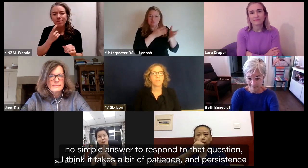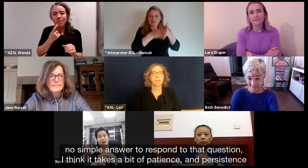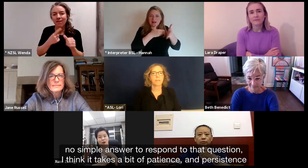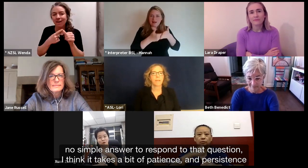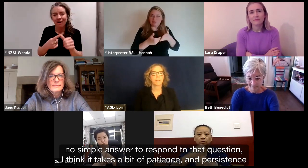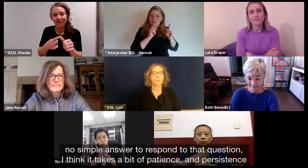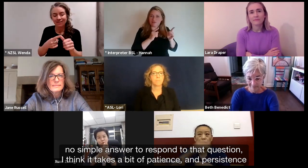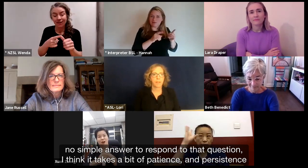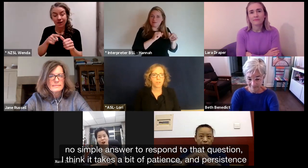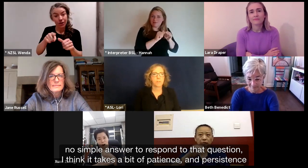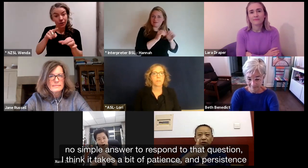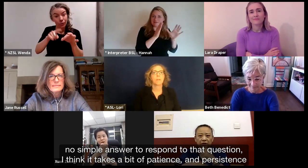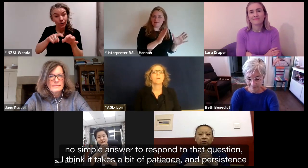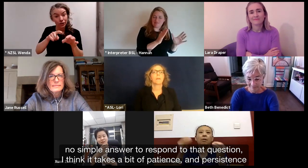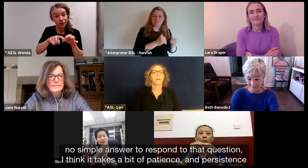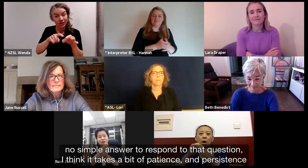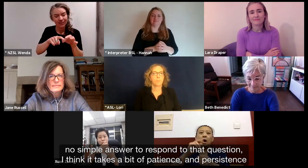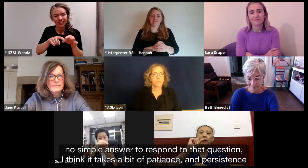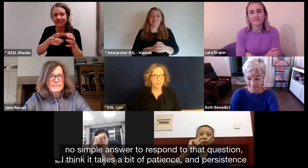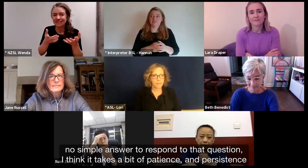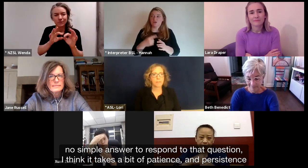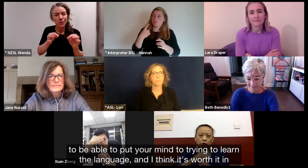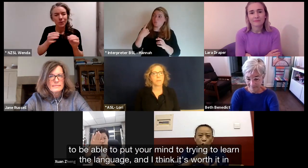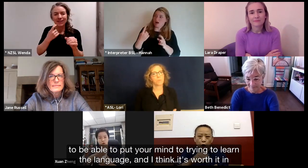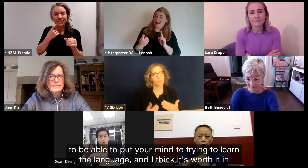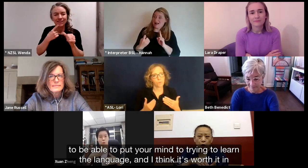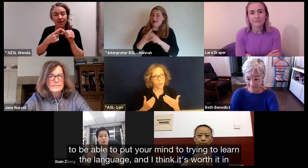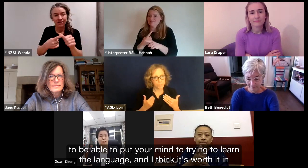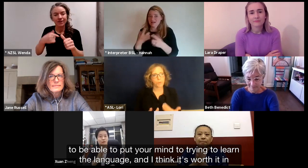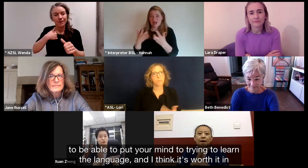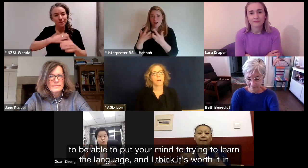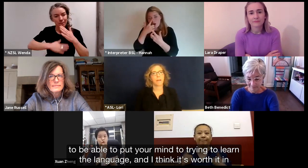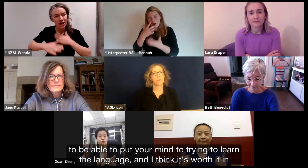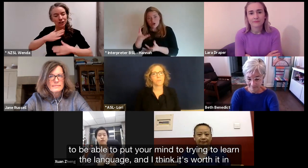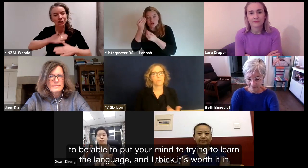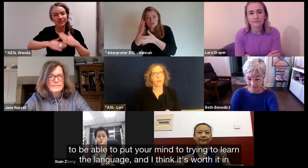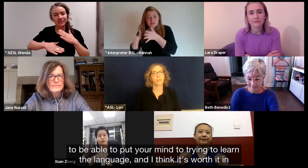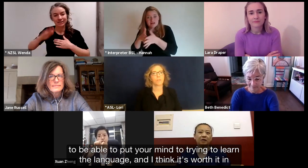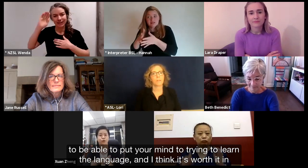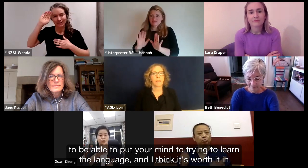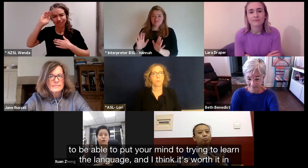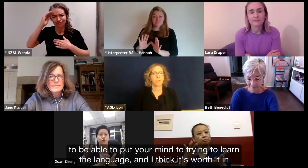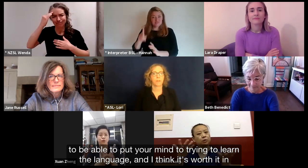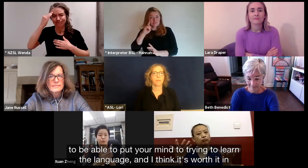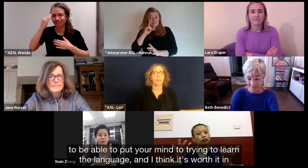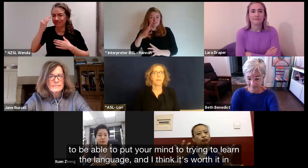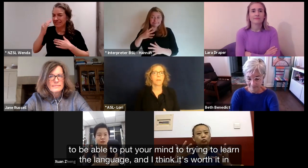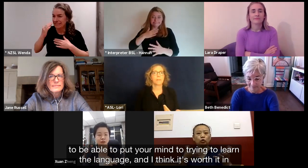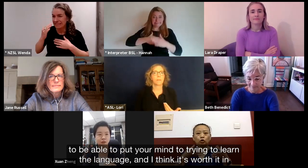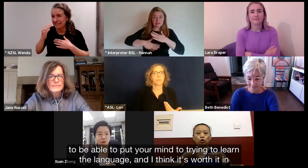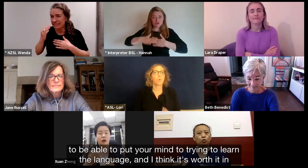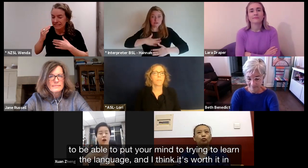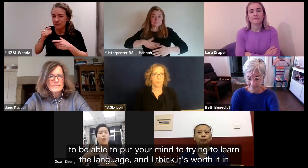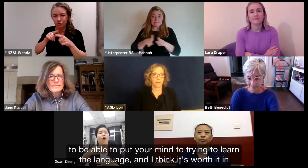that question. I think it takes a bit of patience and persistence to be able to put your mind to trying to learn the language. And I think